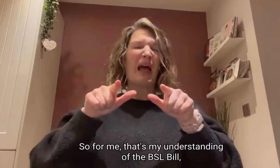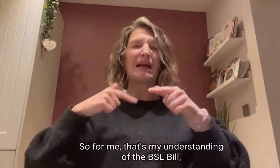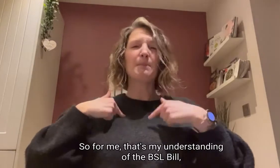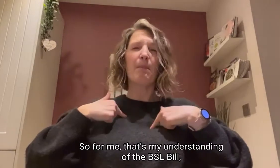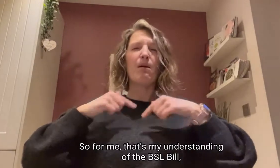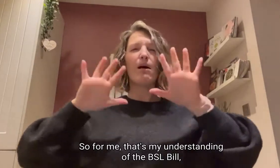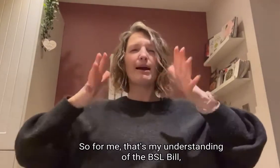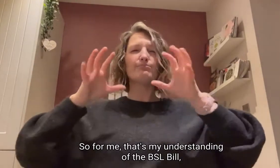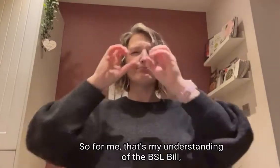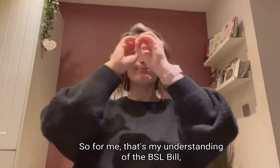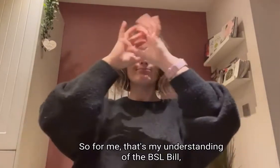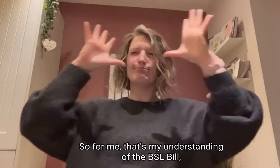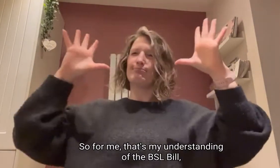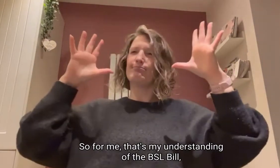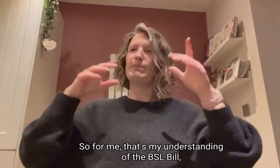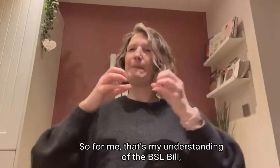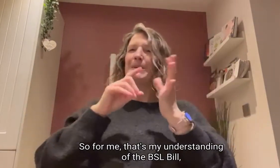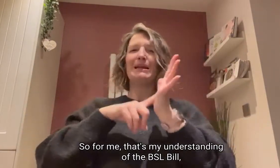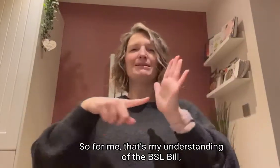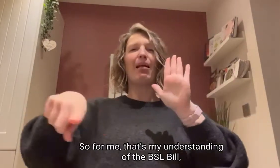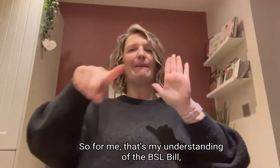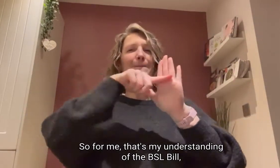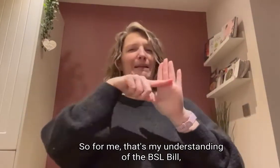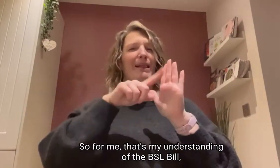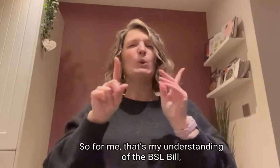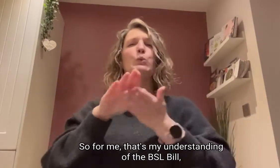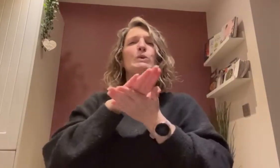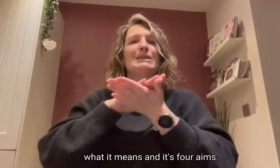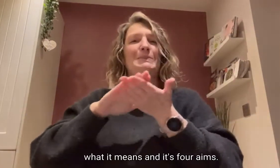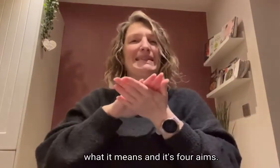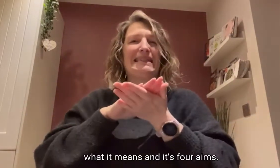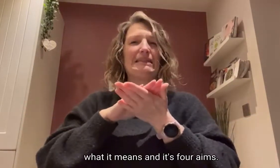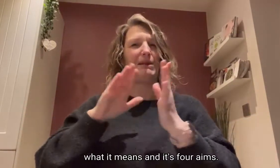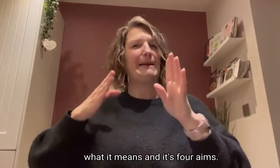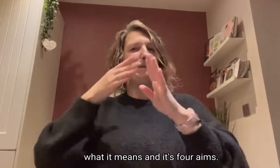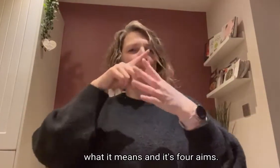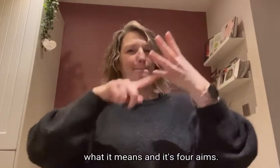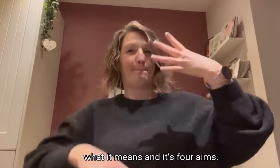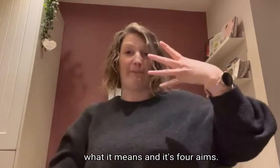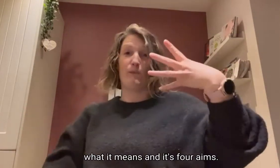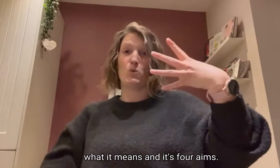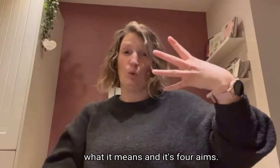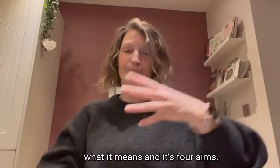So for me, that's my understanding of the BSL bill, what it means and its four aims.